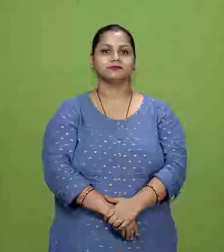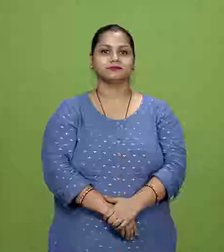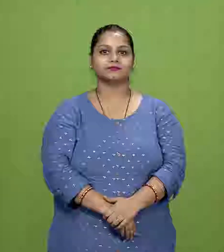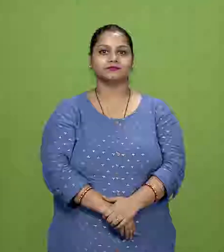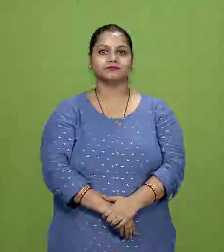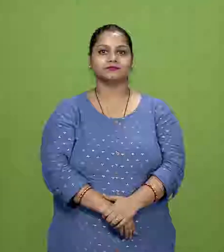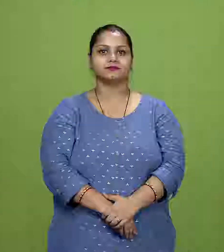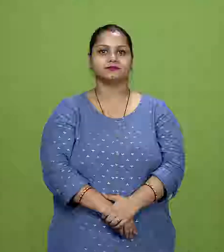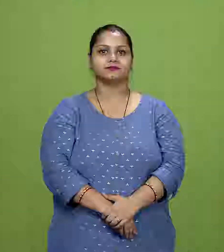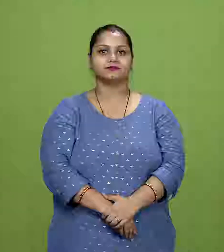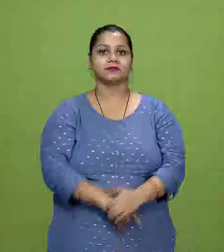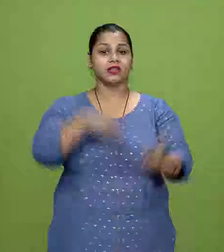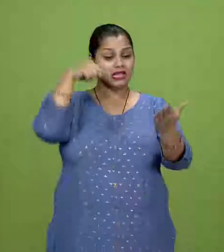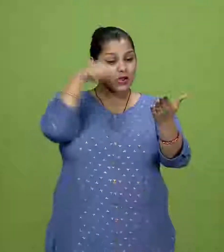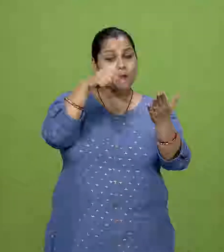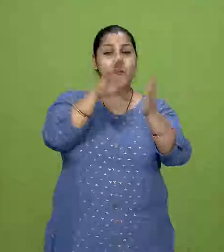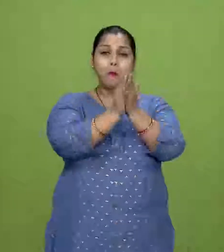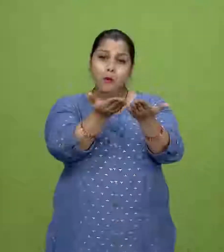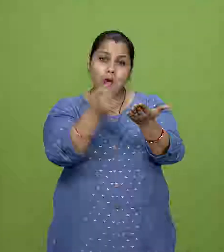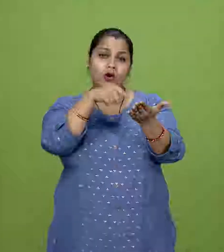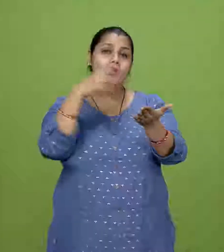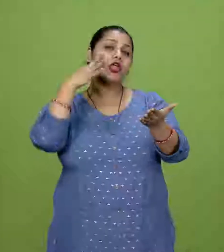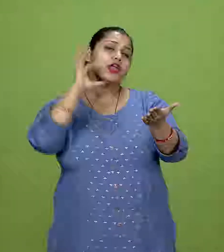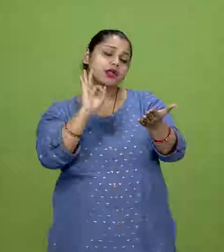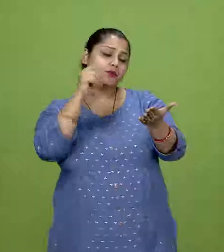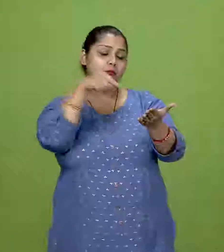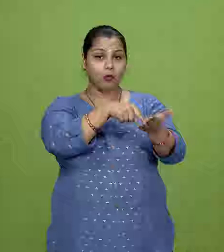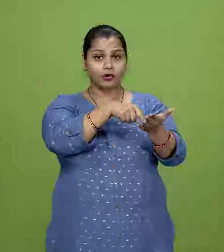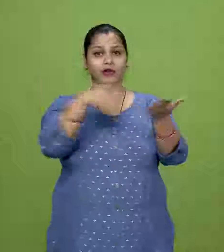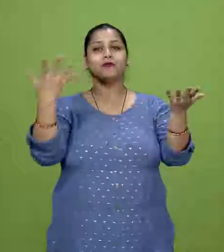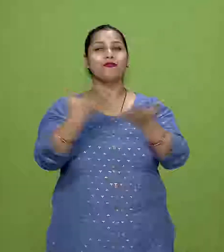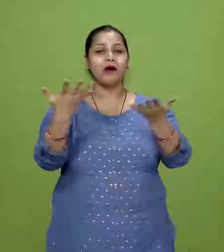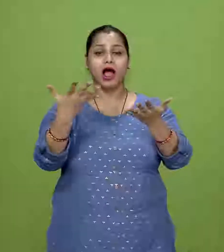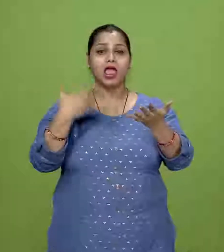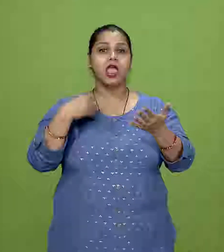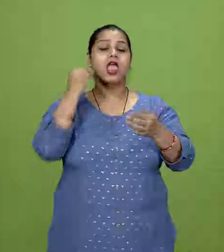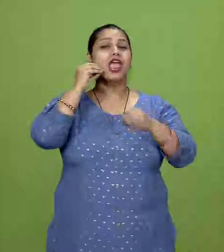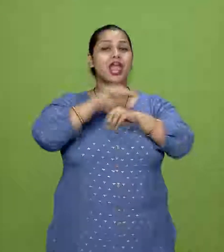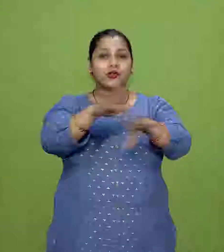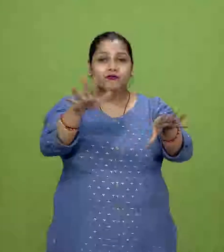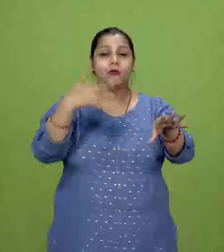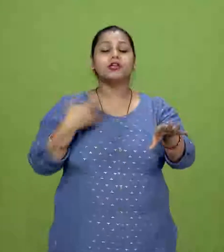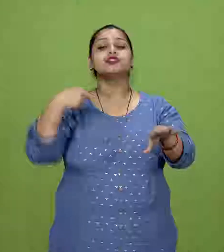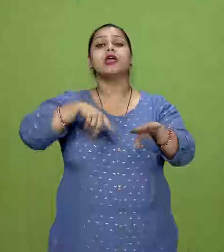They are the most important source of information on the Vedic age.